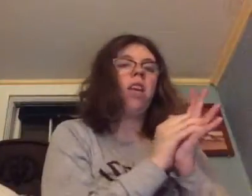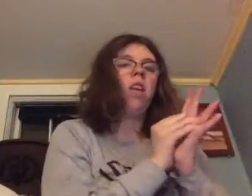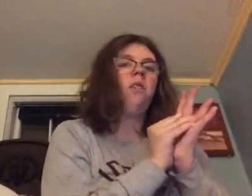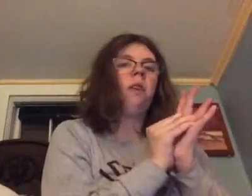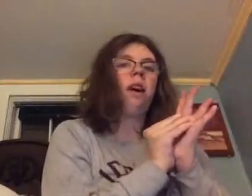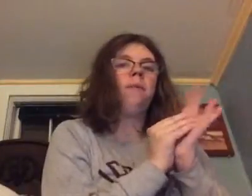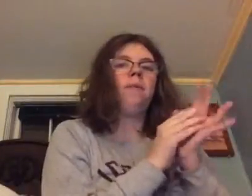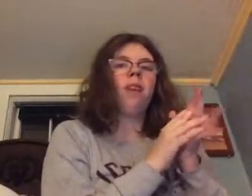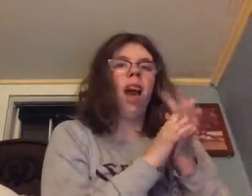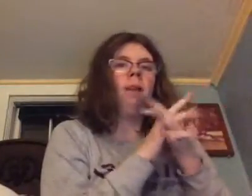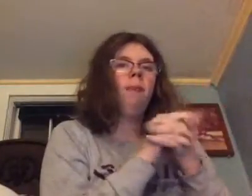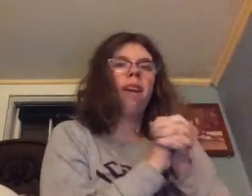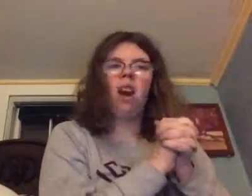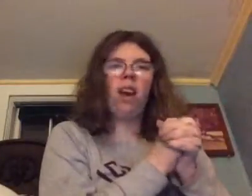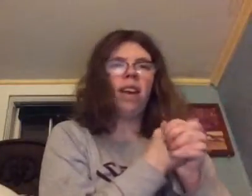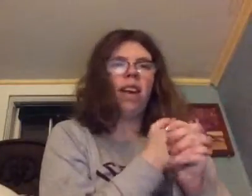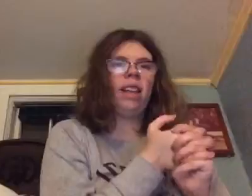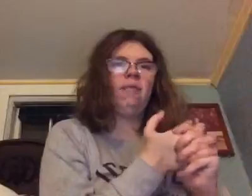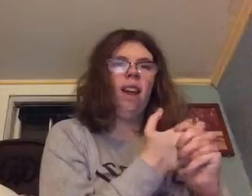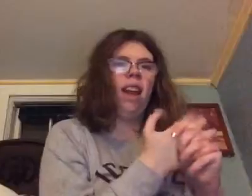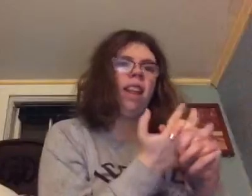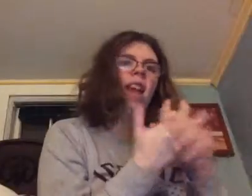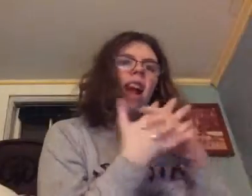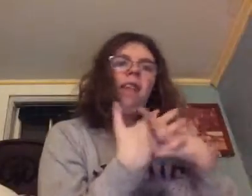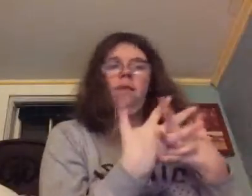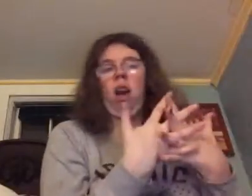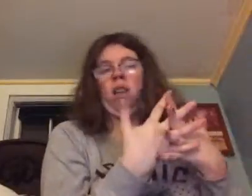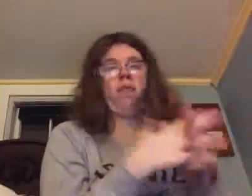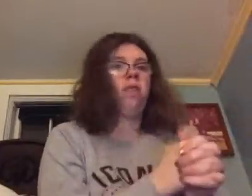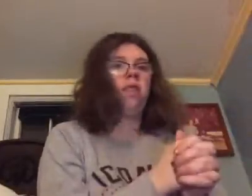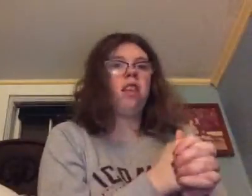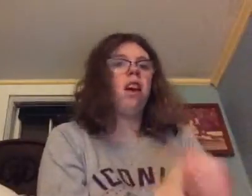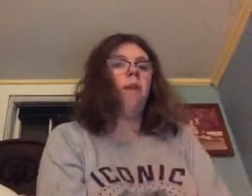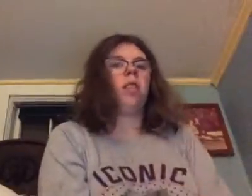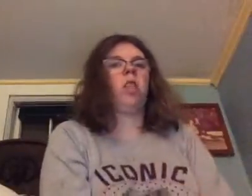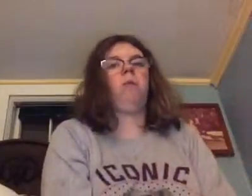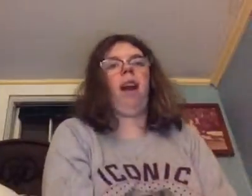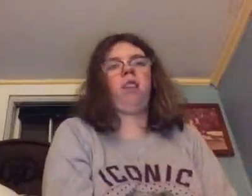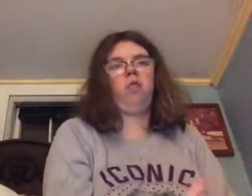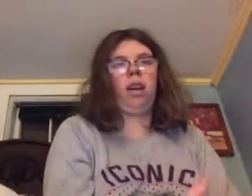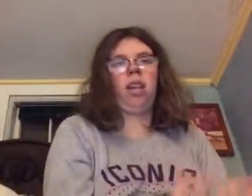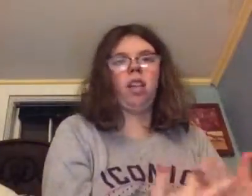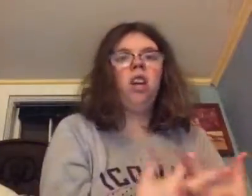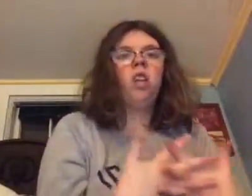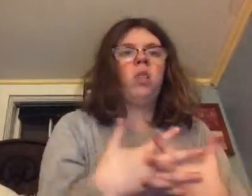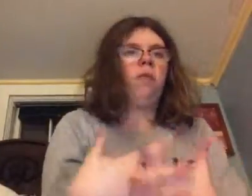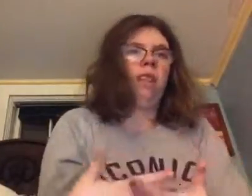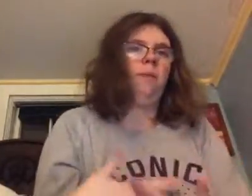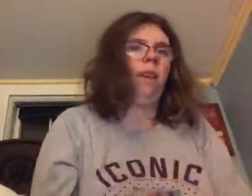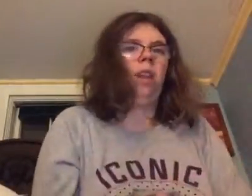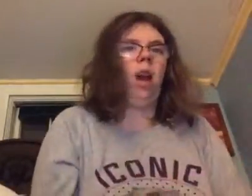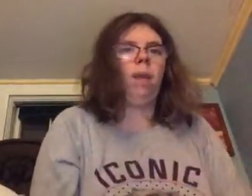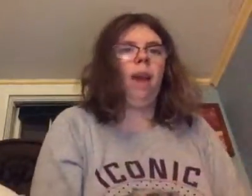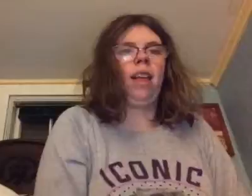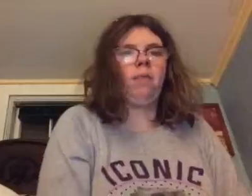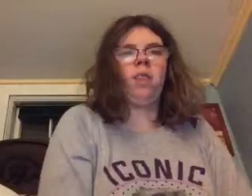you. I don't mind talking. It's fine. And I never got a message back. So I guess she really doesn't want to talk about it as much